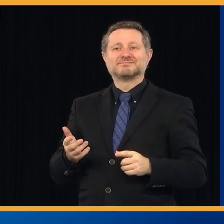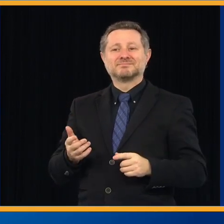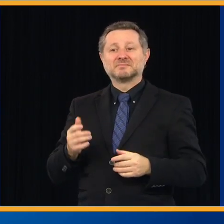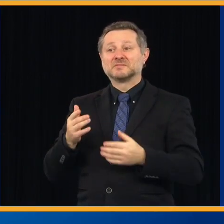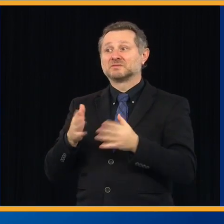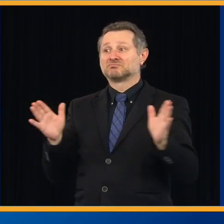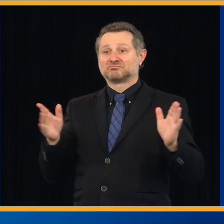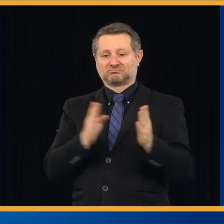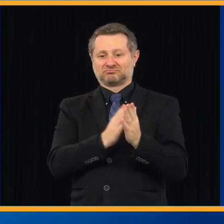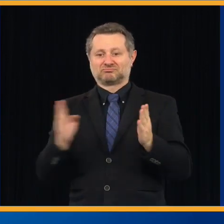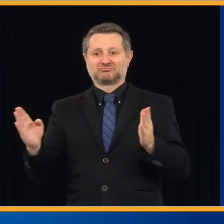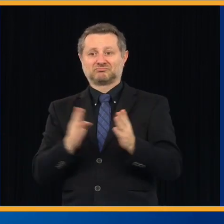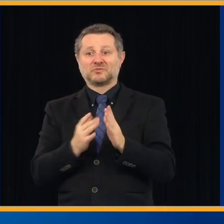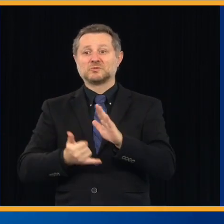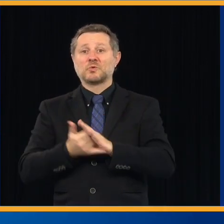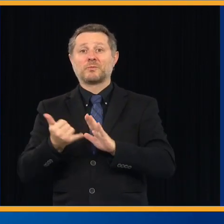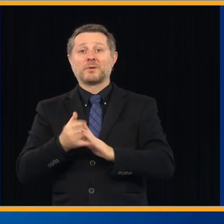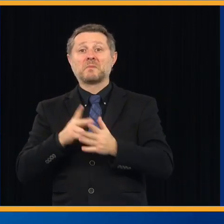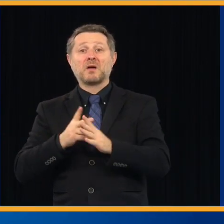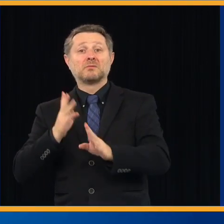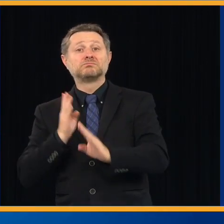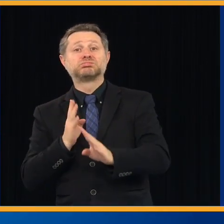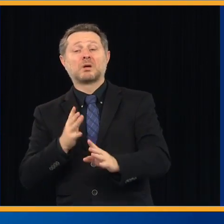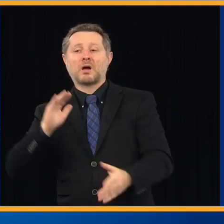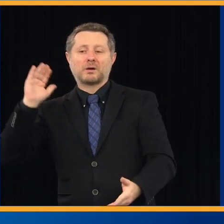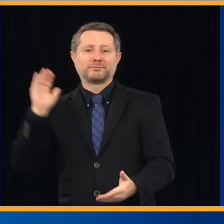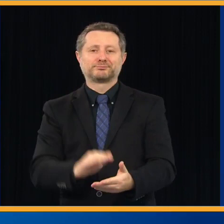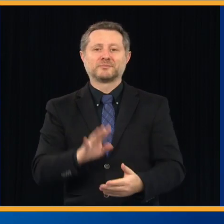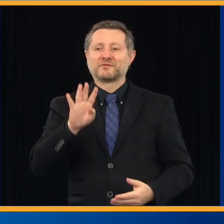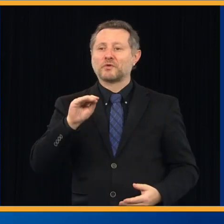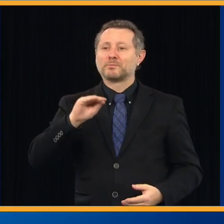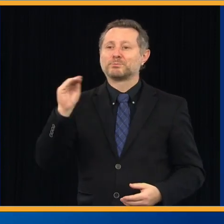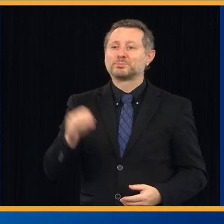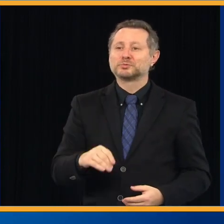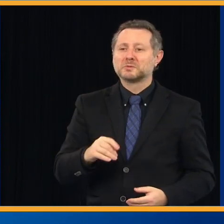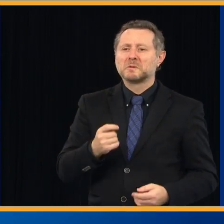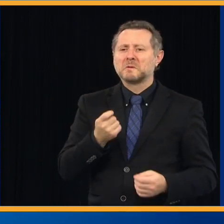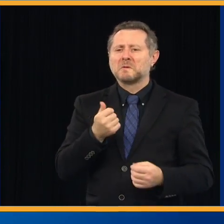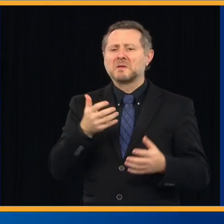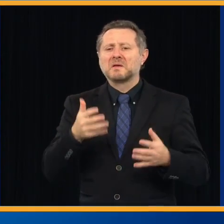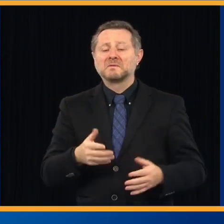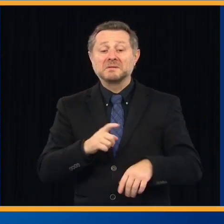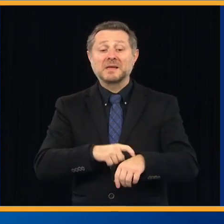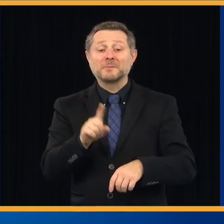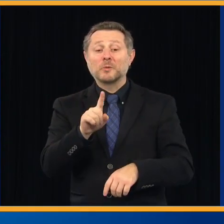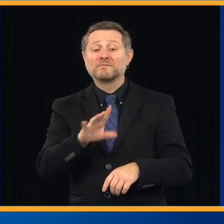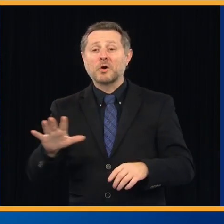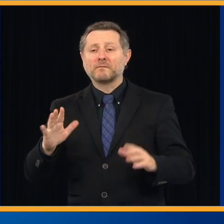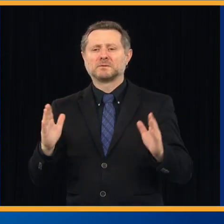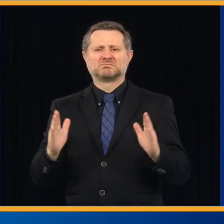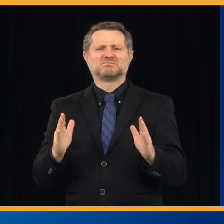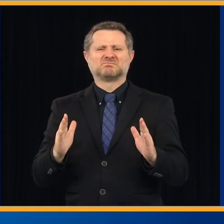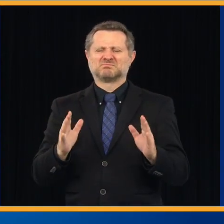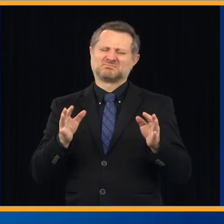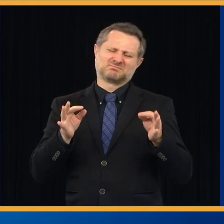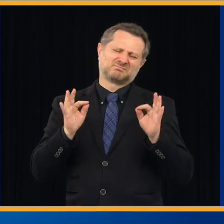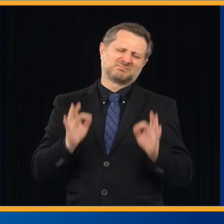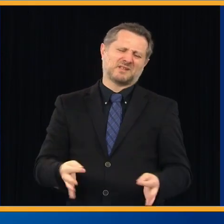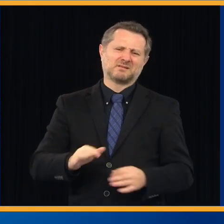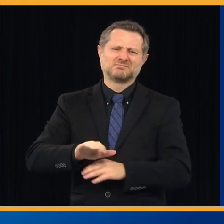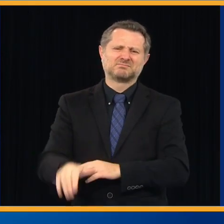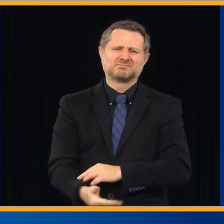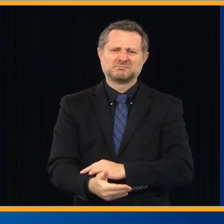90% because of everything. But it's lowest during 1 a.m. to 5 a.m. We're going to close it from 1 a.m. to 5 a.m.